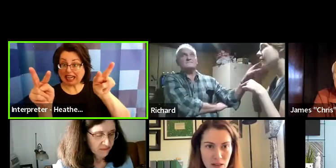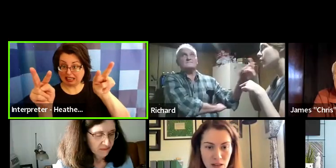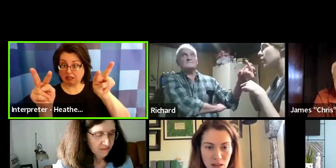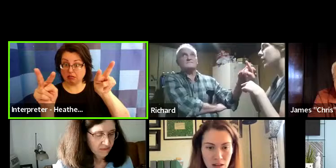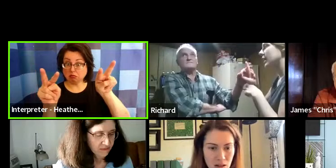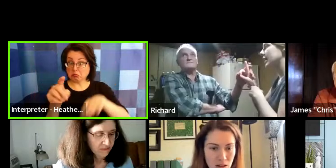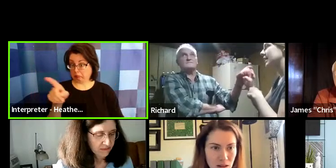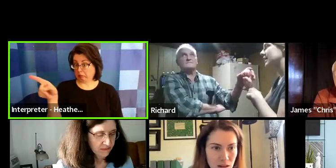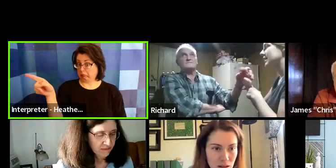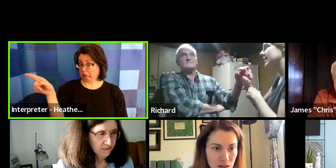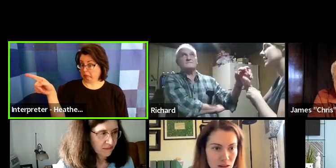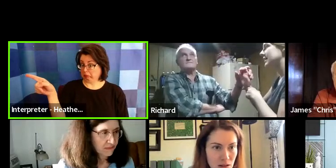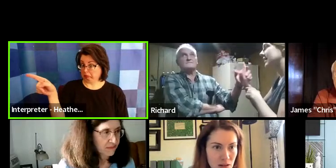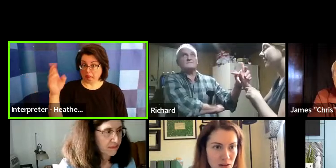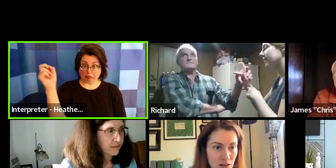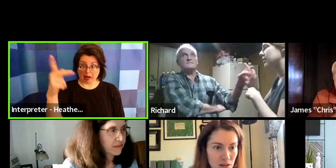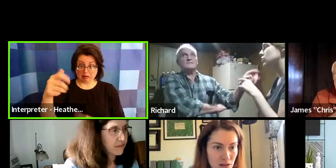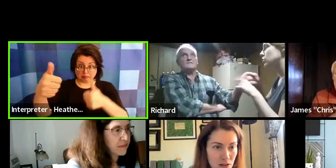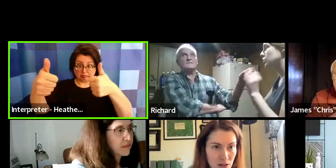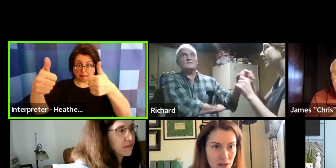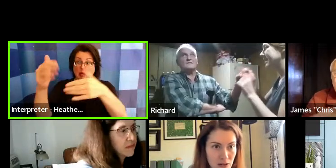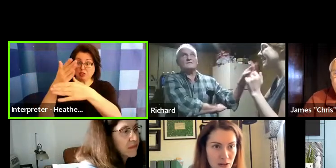okay.